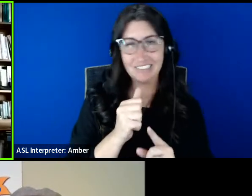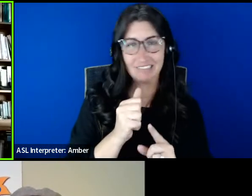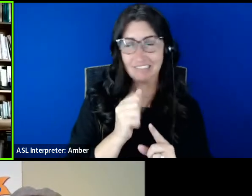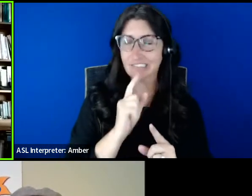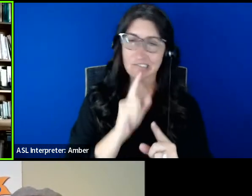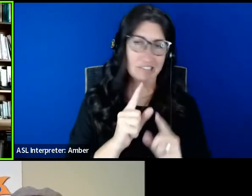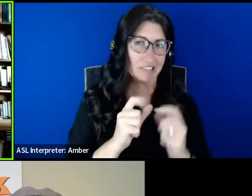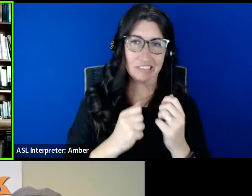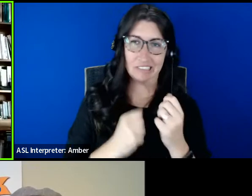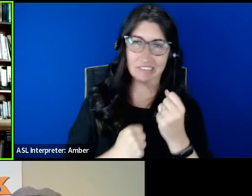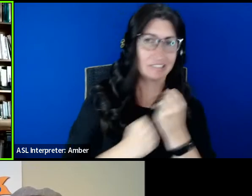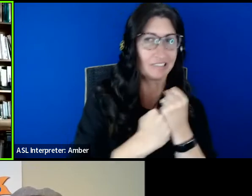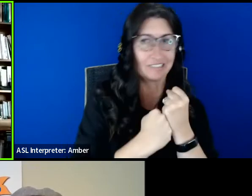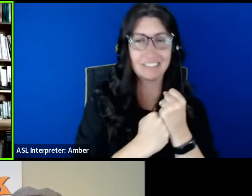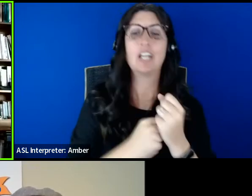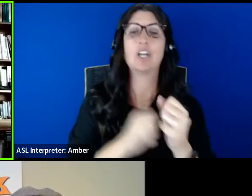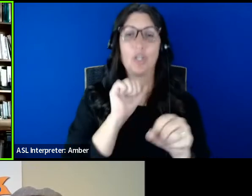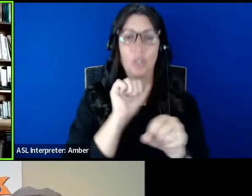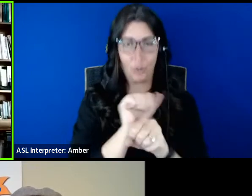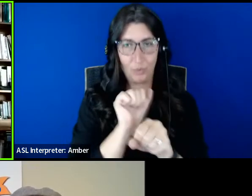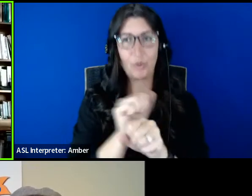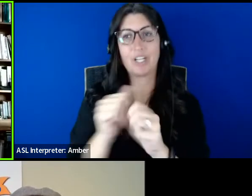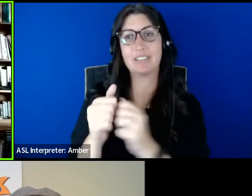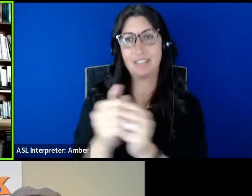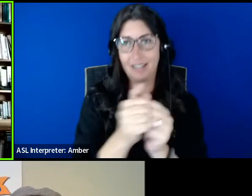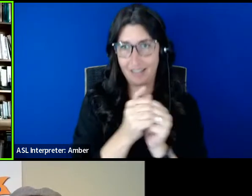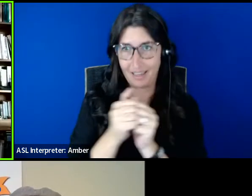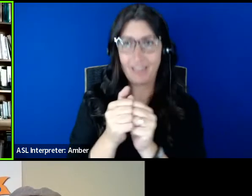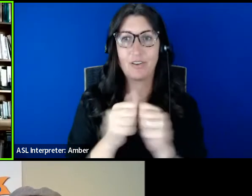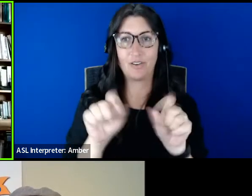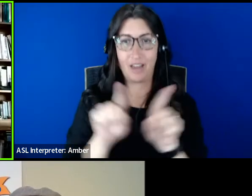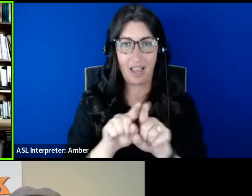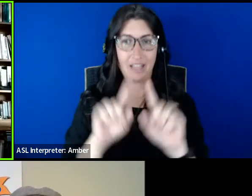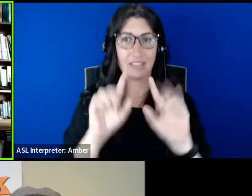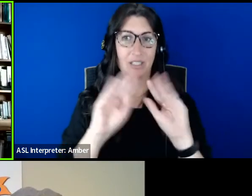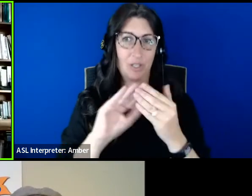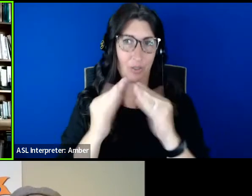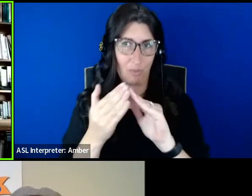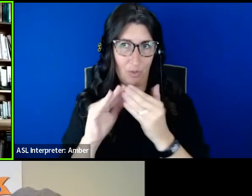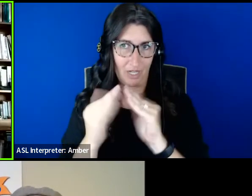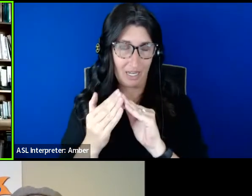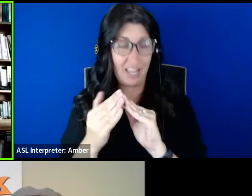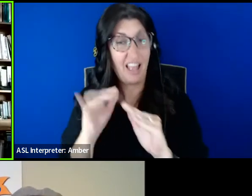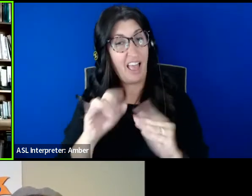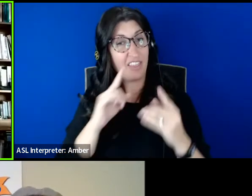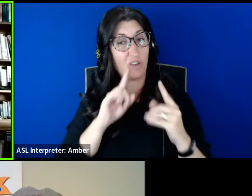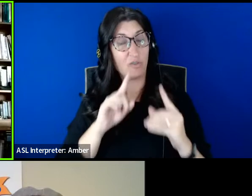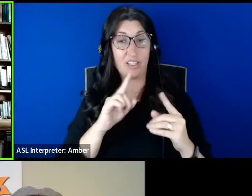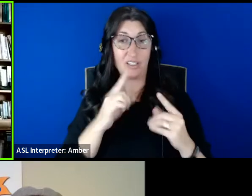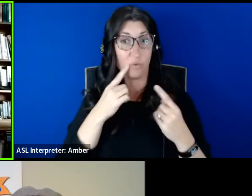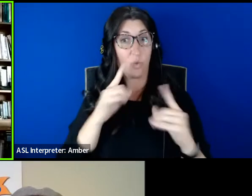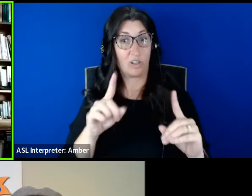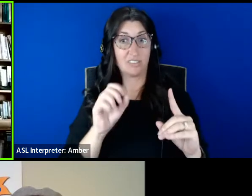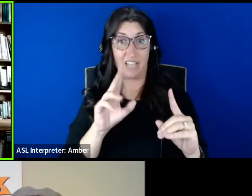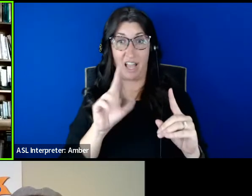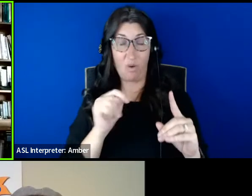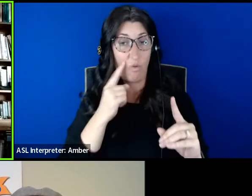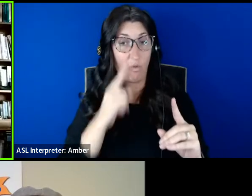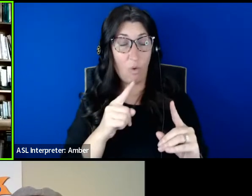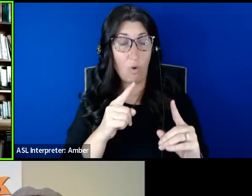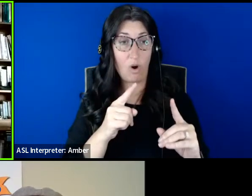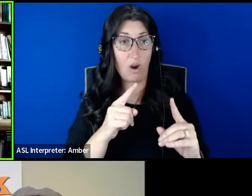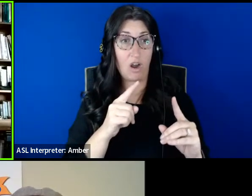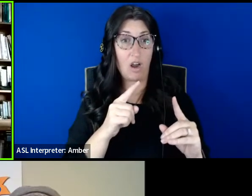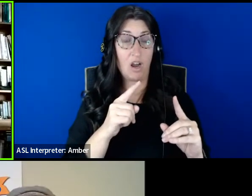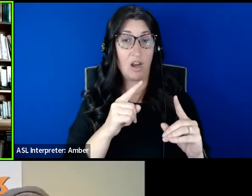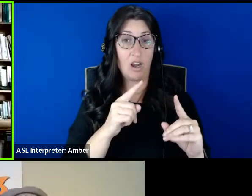emphasized. You work together as a community. And I think this really works out for a culture that had to voyage,